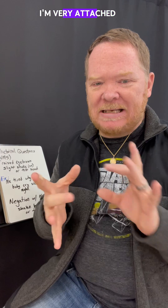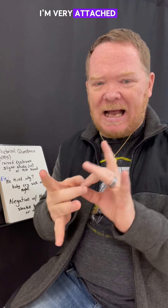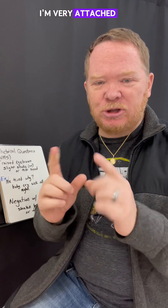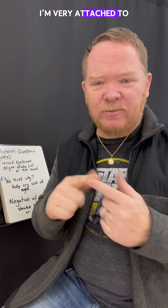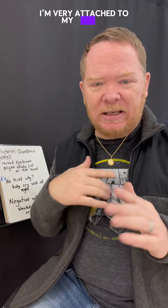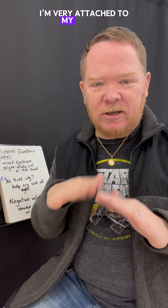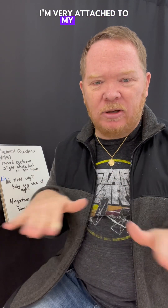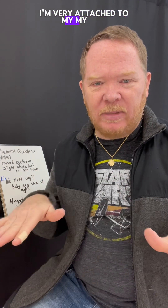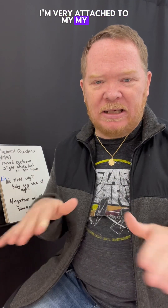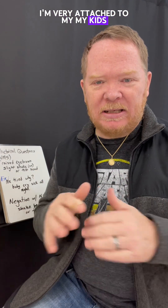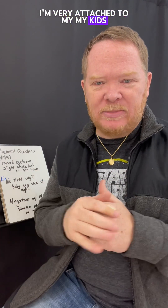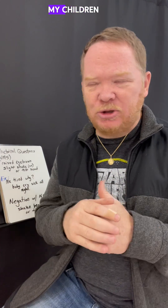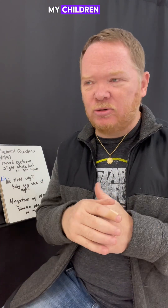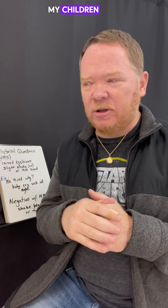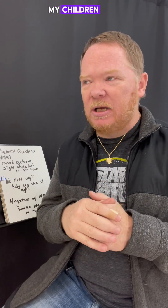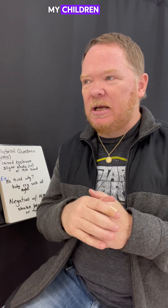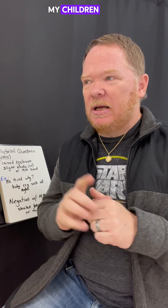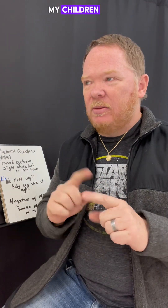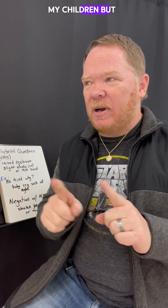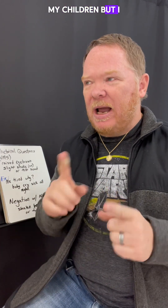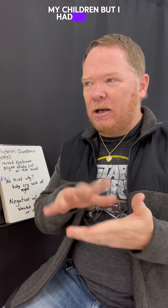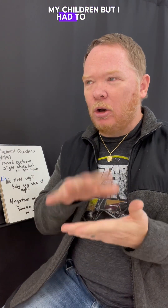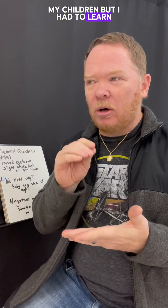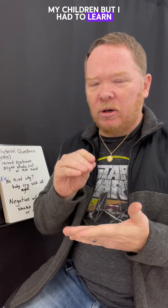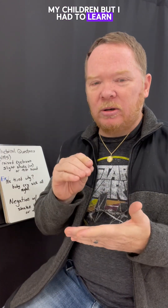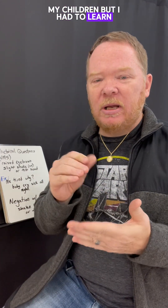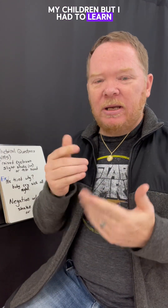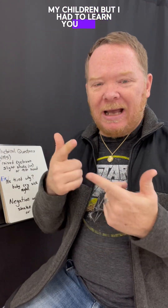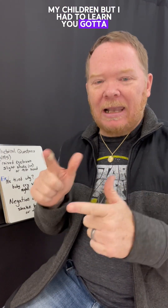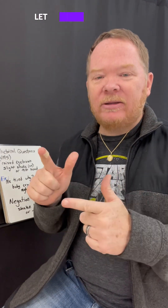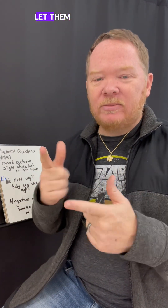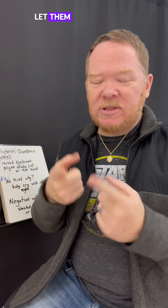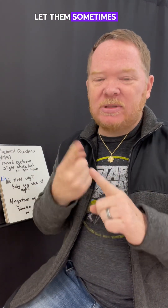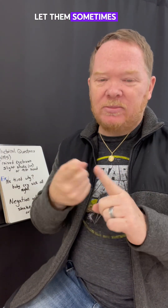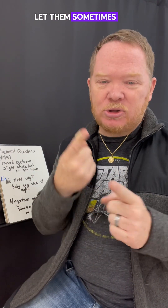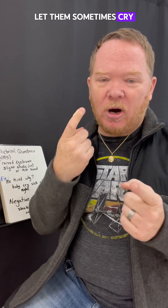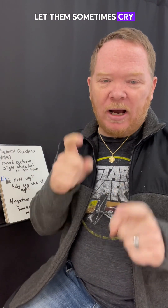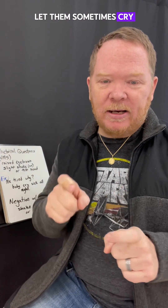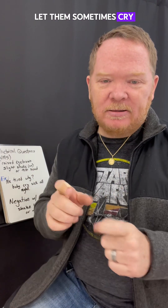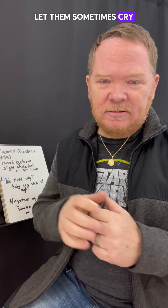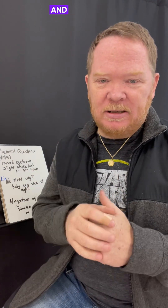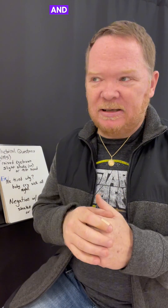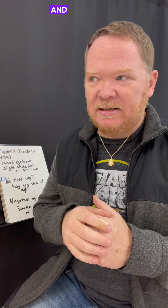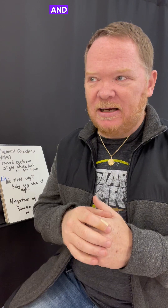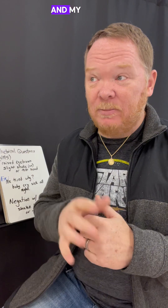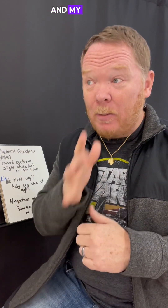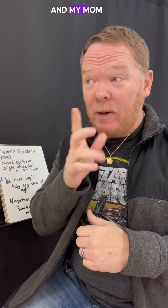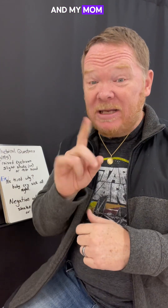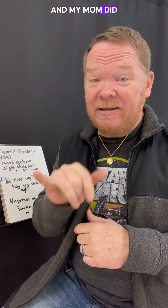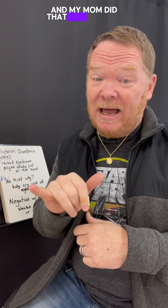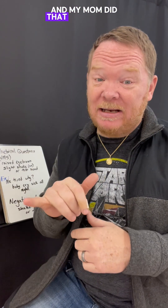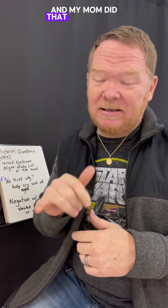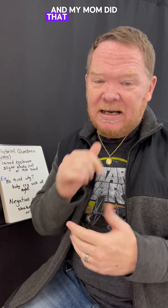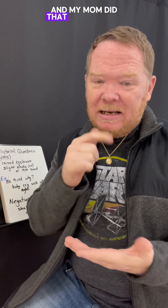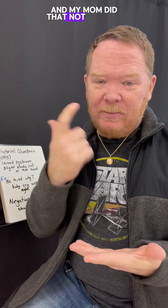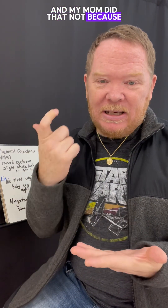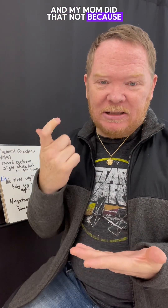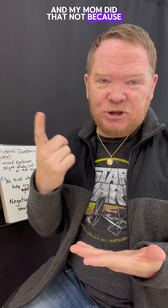attached to my kids, my children, but I had to learn you gotta let them sometimes cry. And my mom did that, not because she